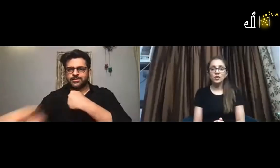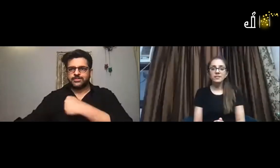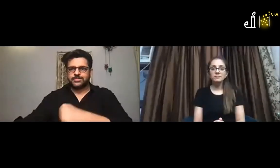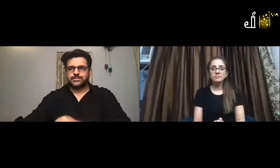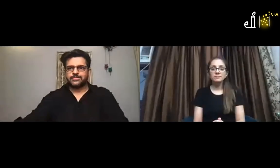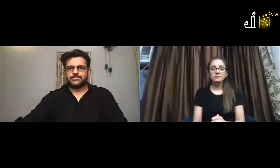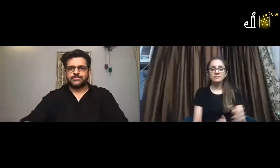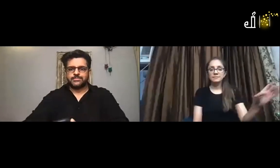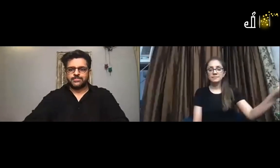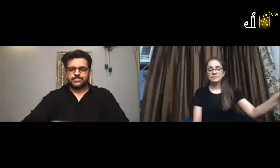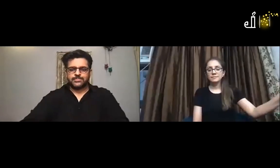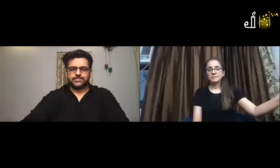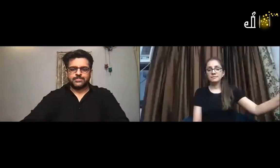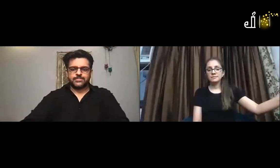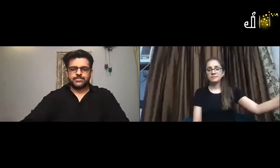Tushar?